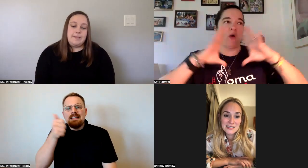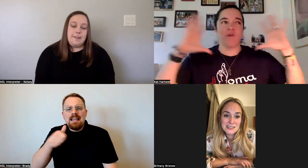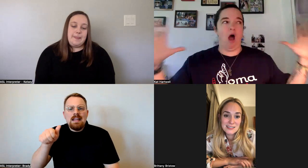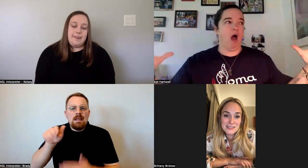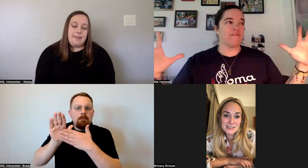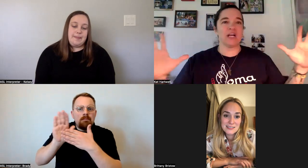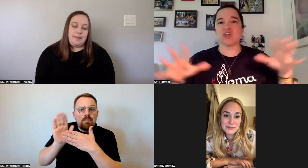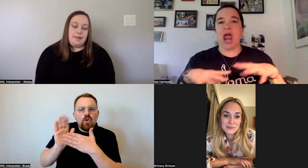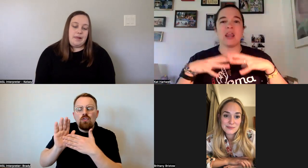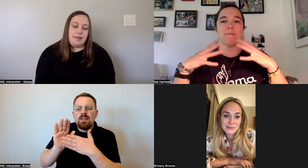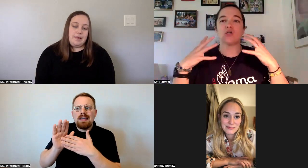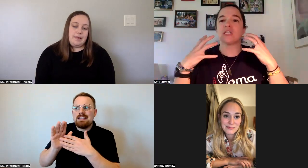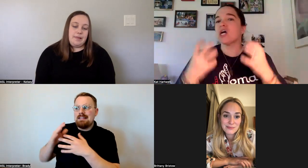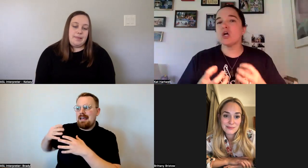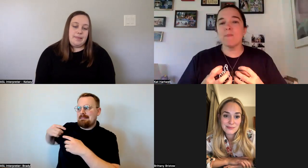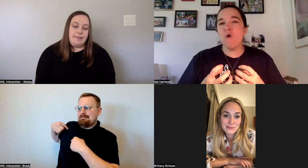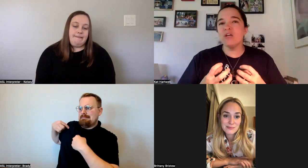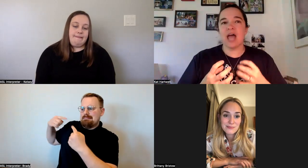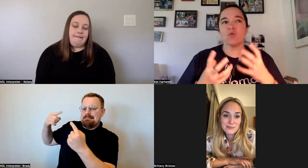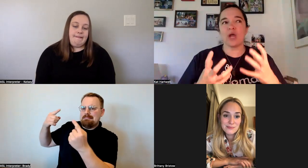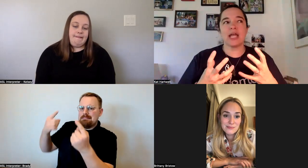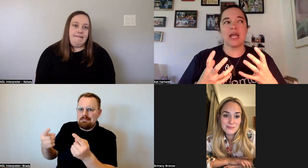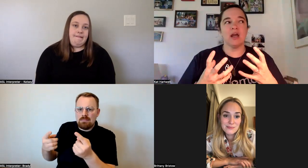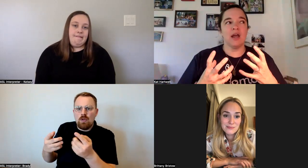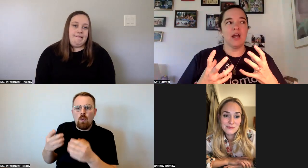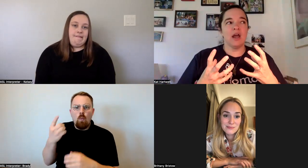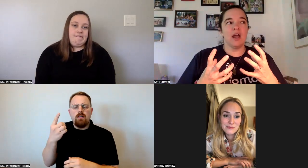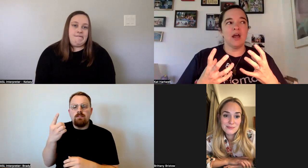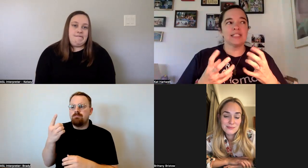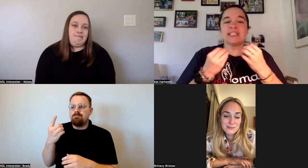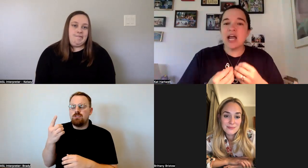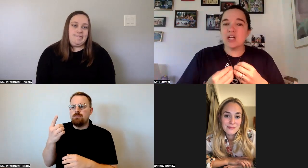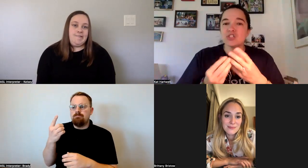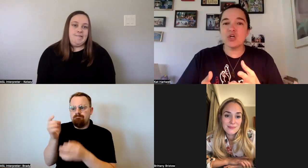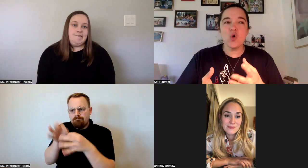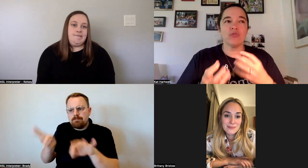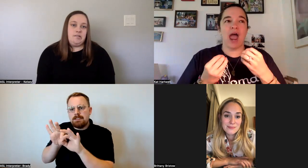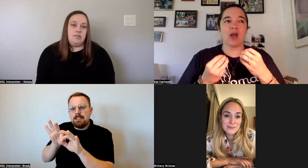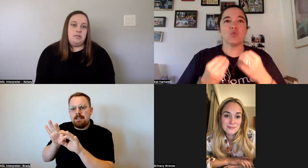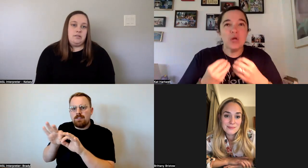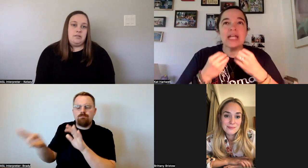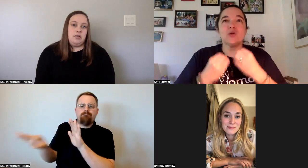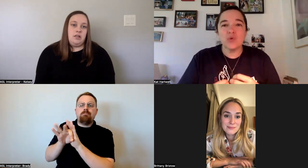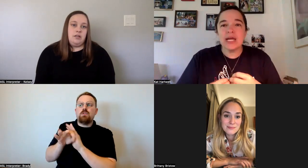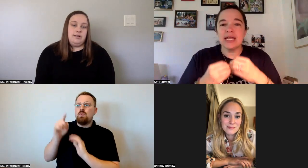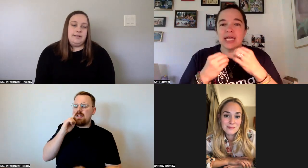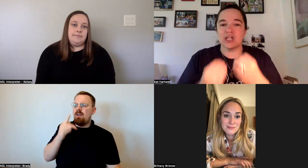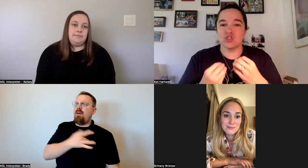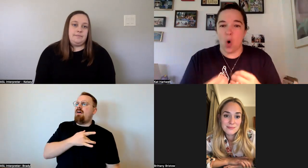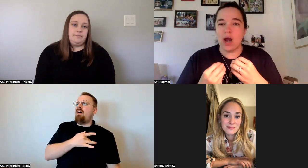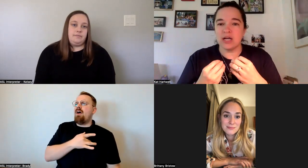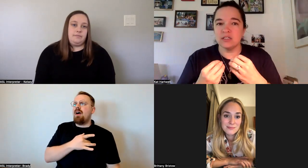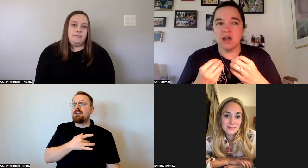movies out of is there any particular movie that really stick to you that you